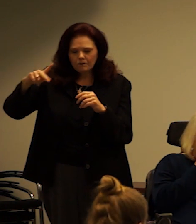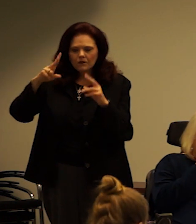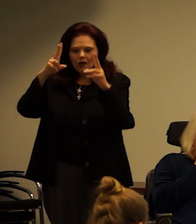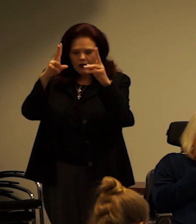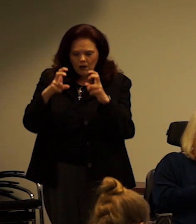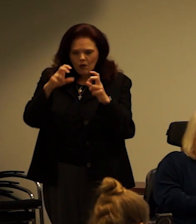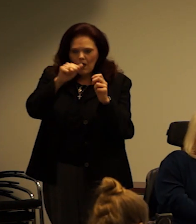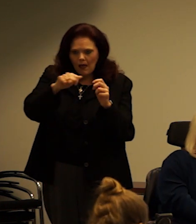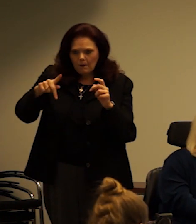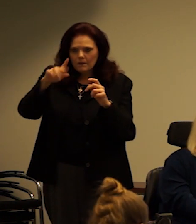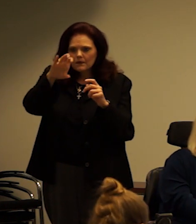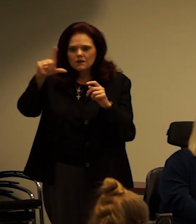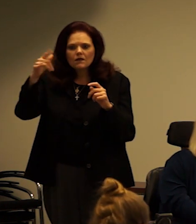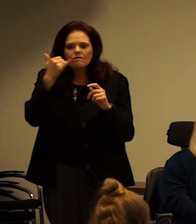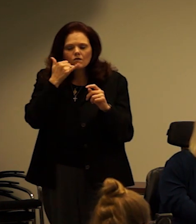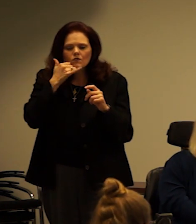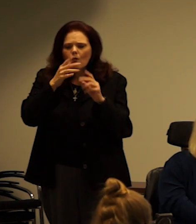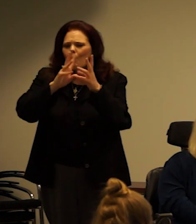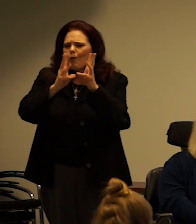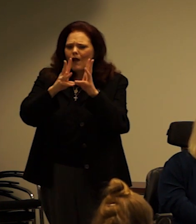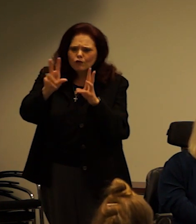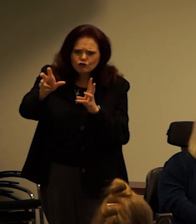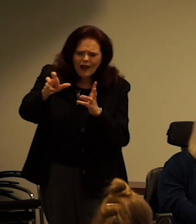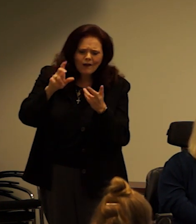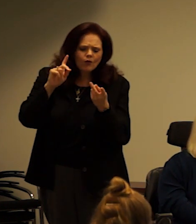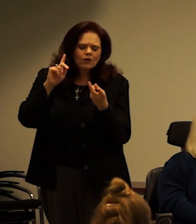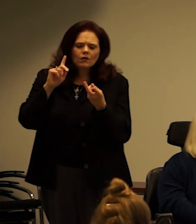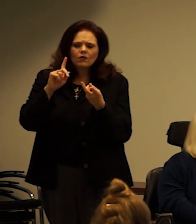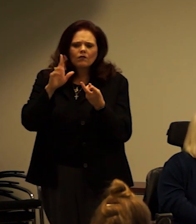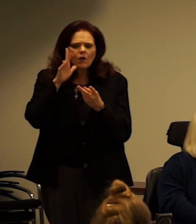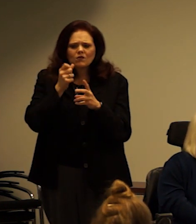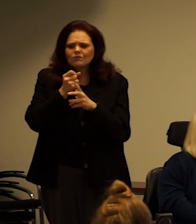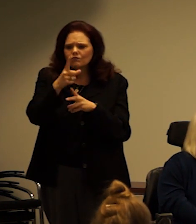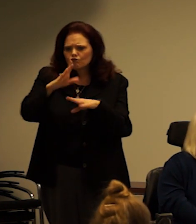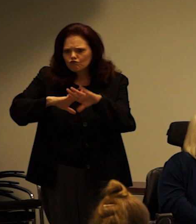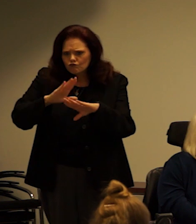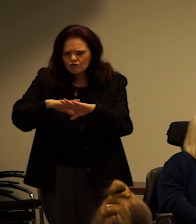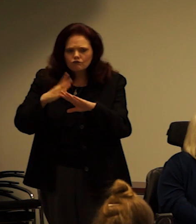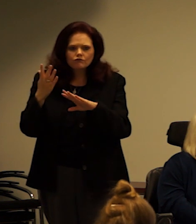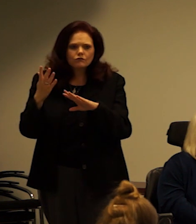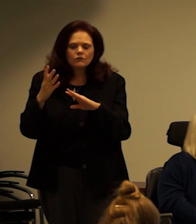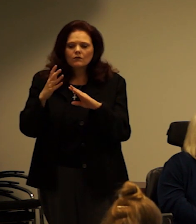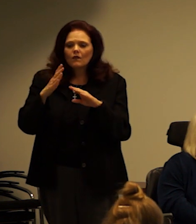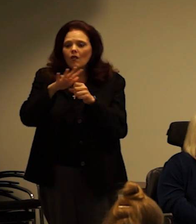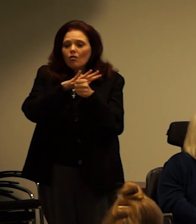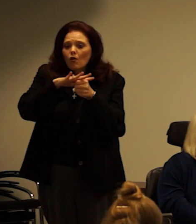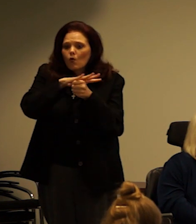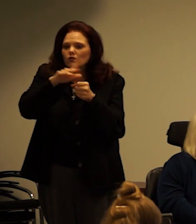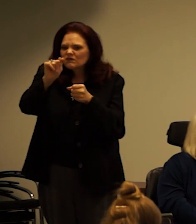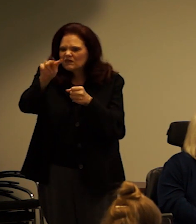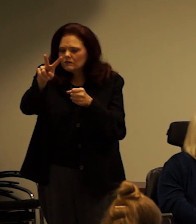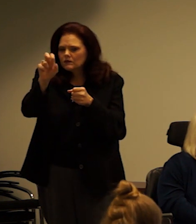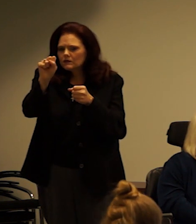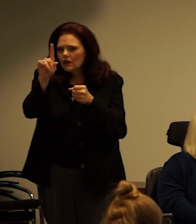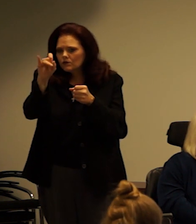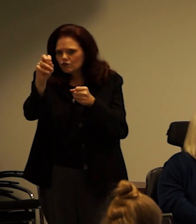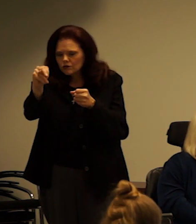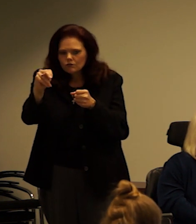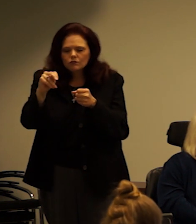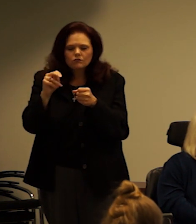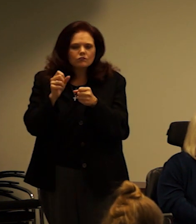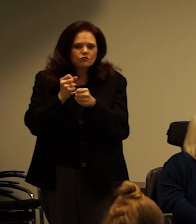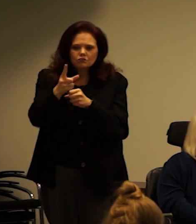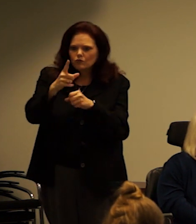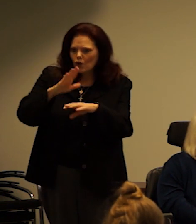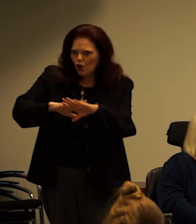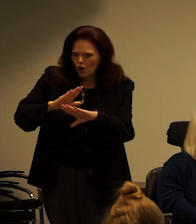Download apps to your cell phone. Weather Channel will send you alerts. Local stations will send